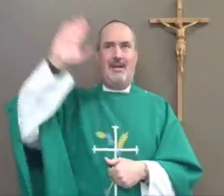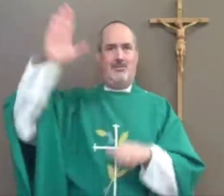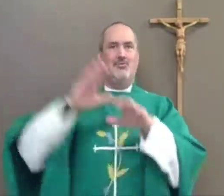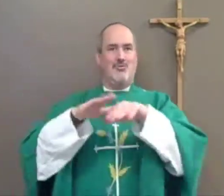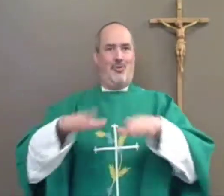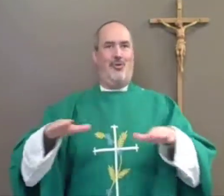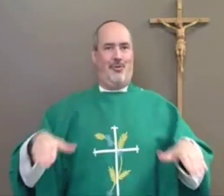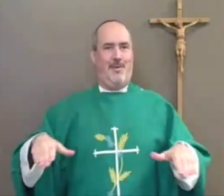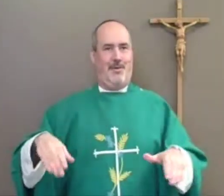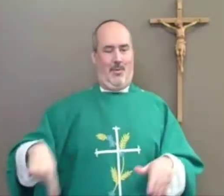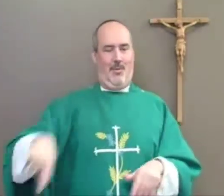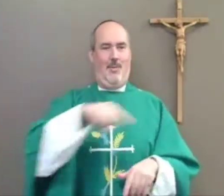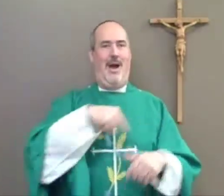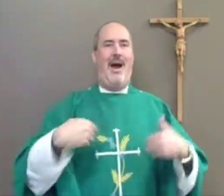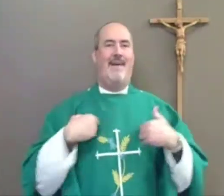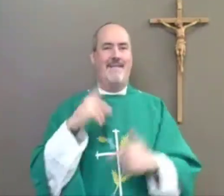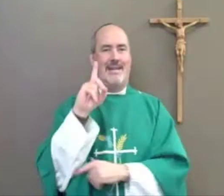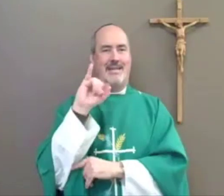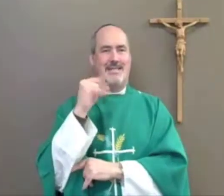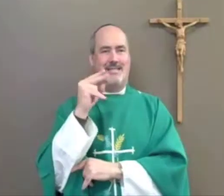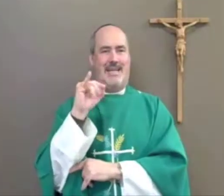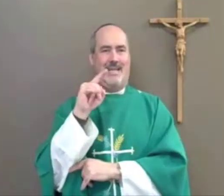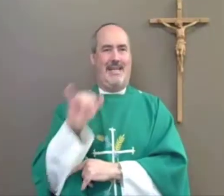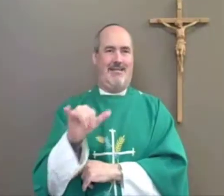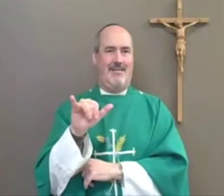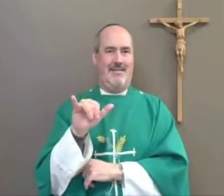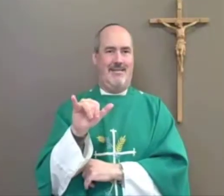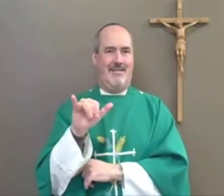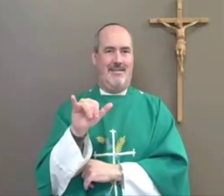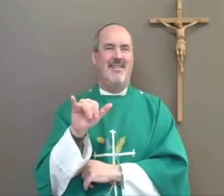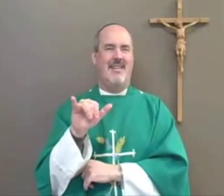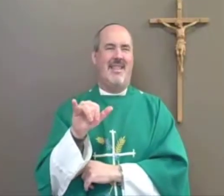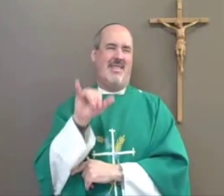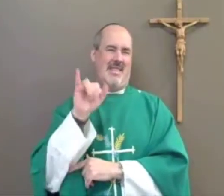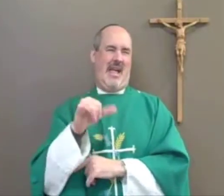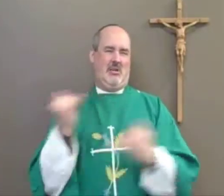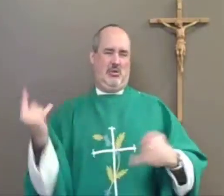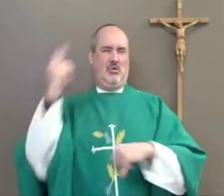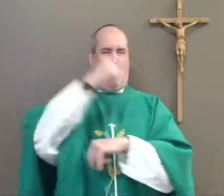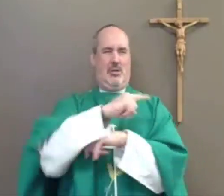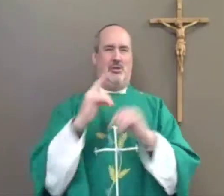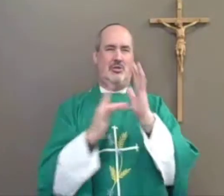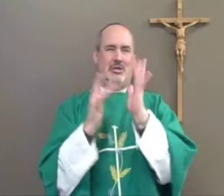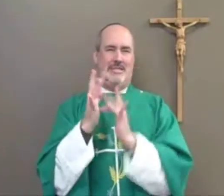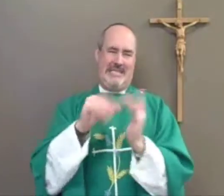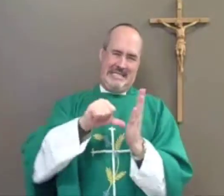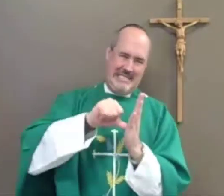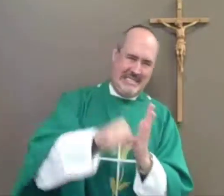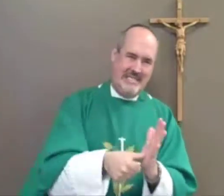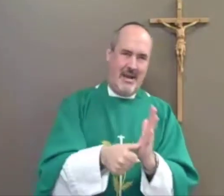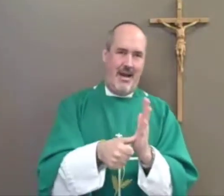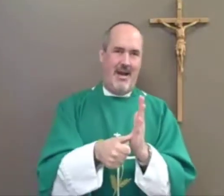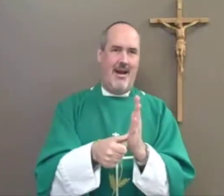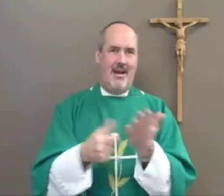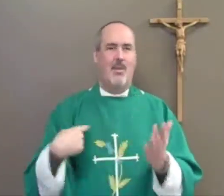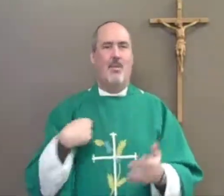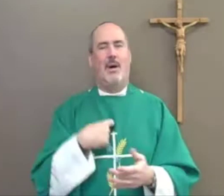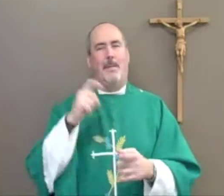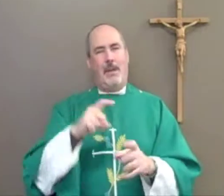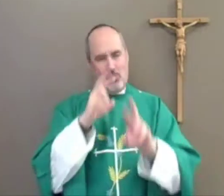Every one of us is one of God's children, and we all have dignity. And that's what Jesus was emphasizing in